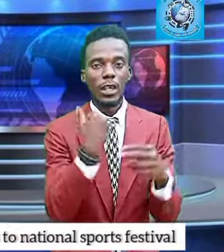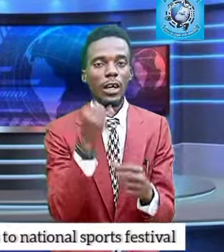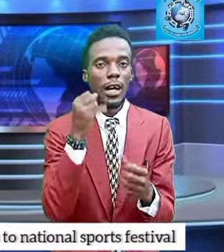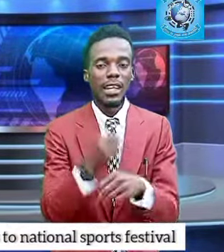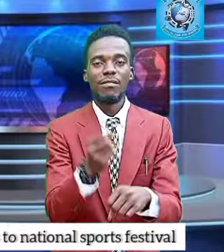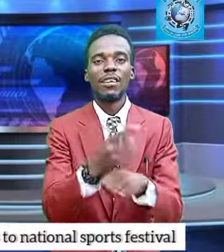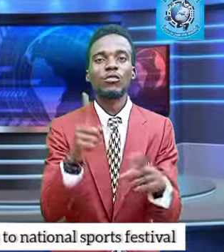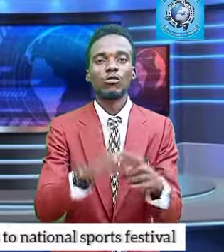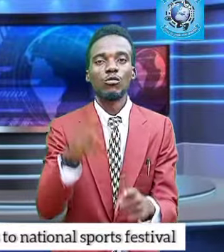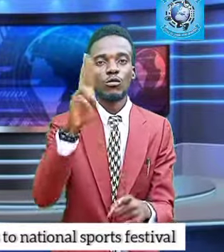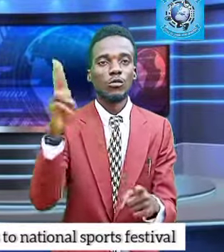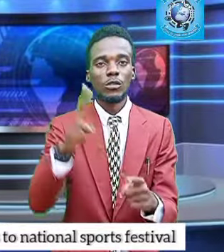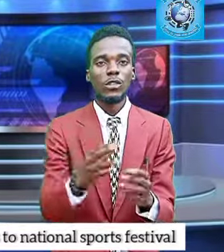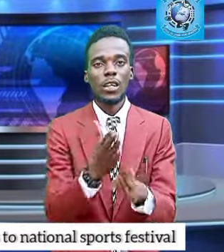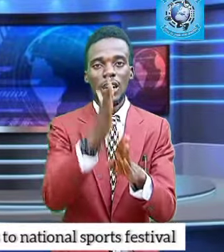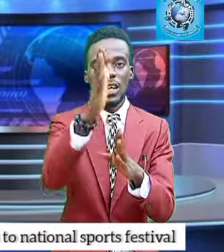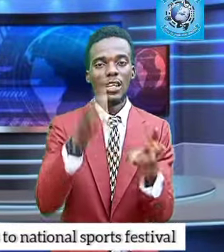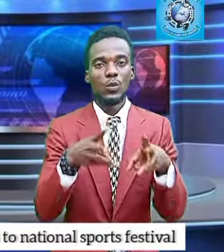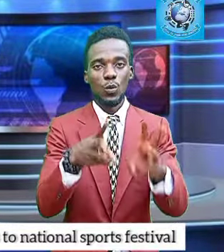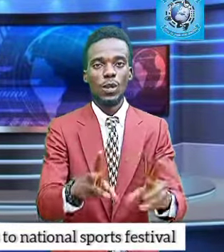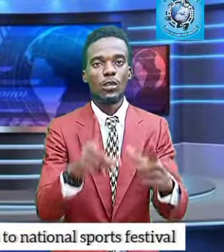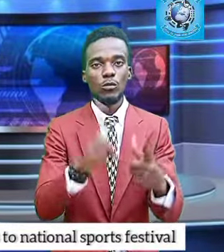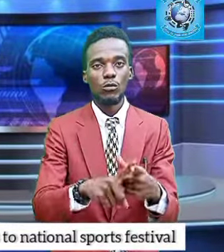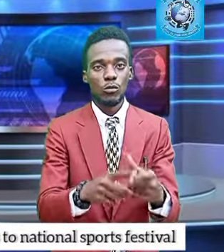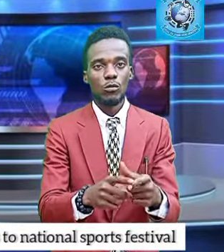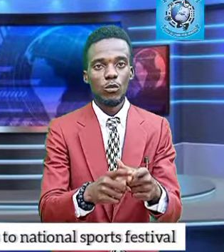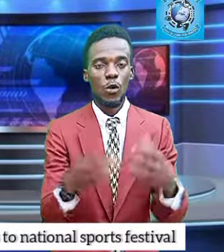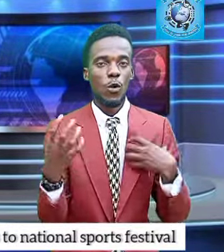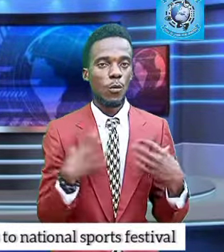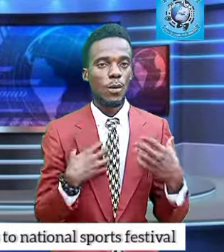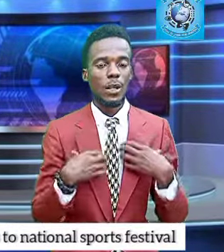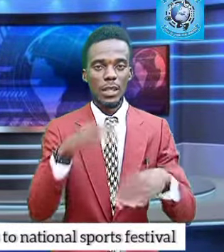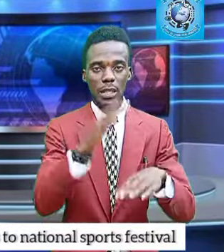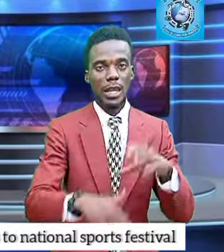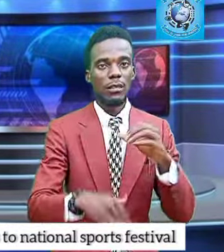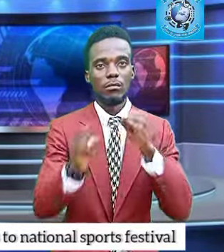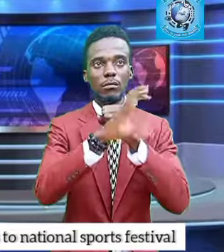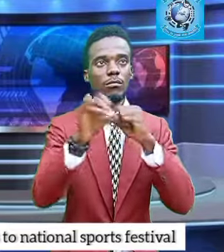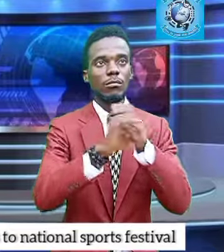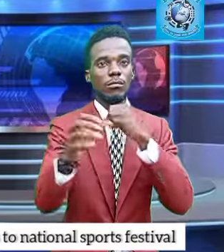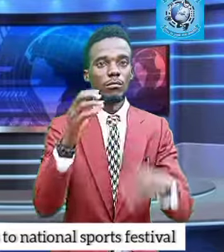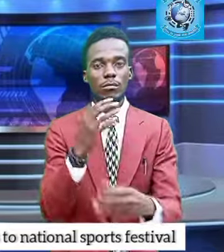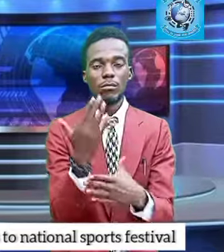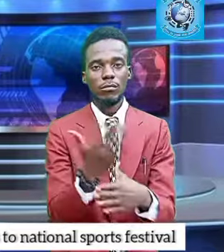and processes laid down for hiring give rounds rather than public disturbance.